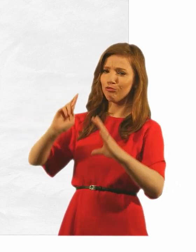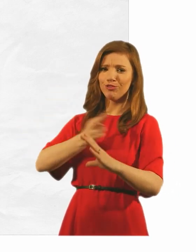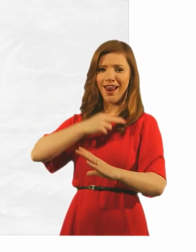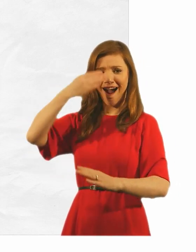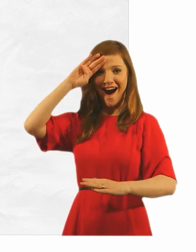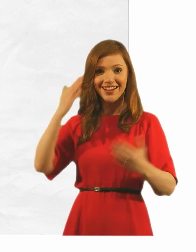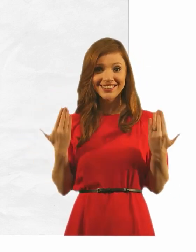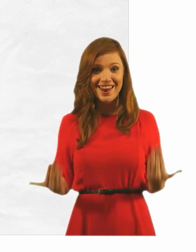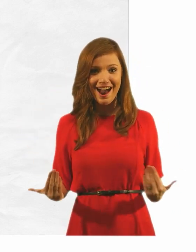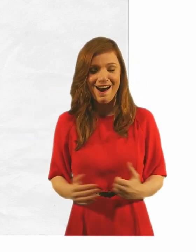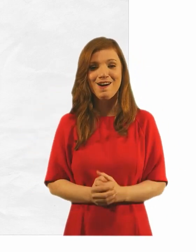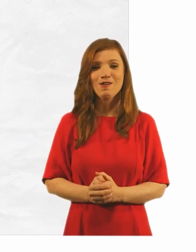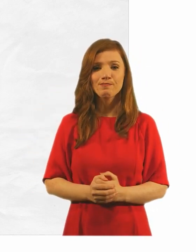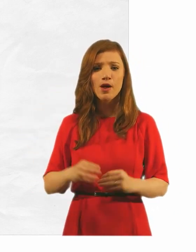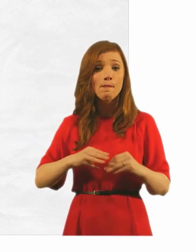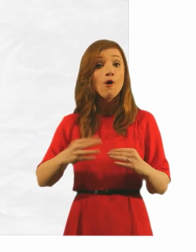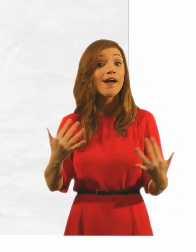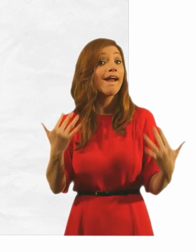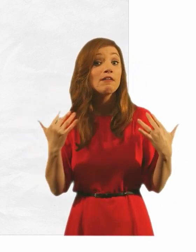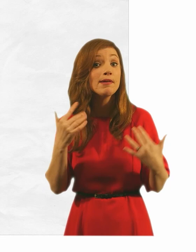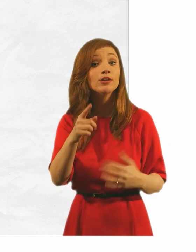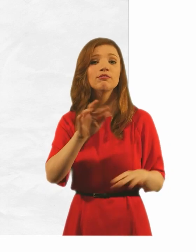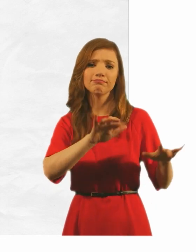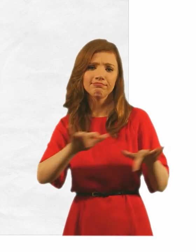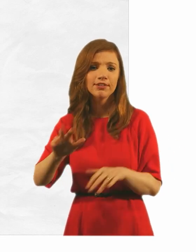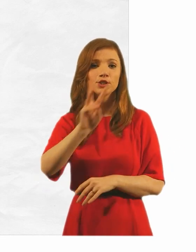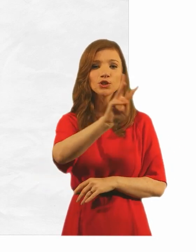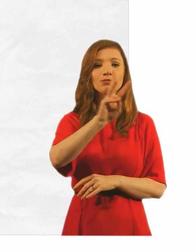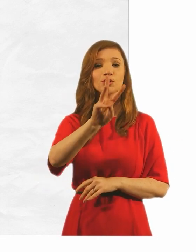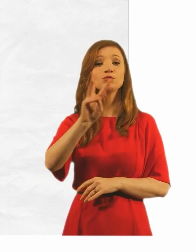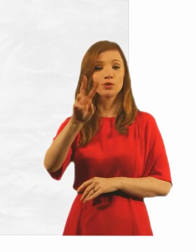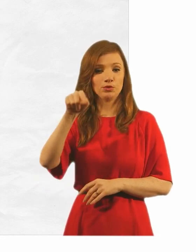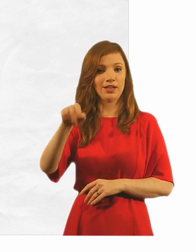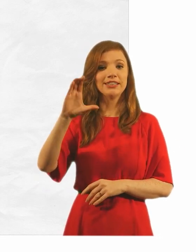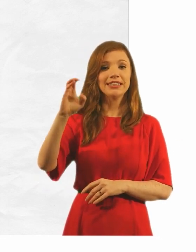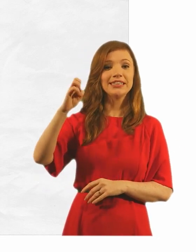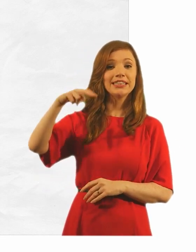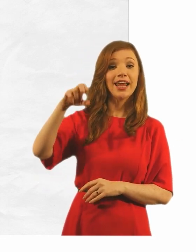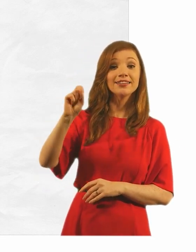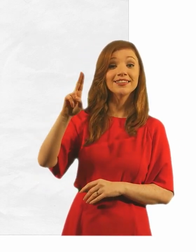information, please visit www.census.ie.